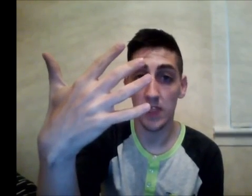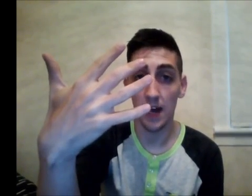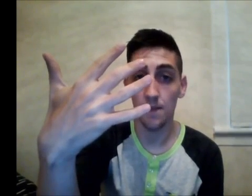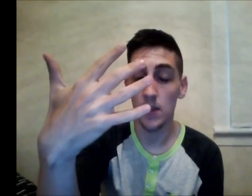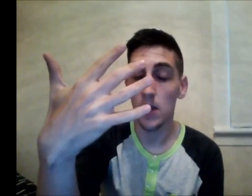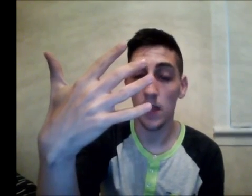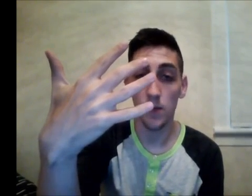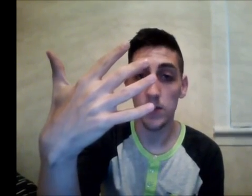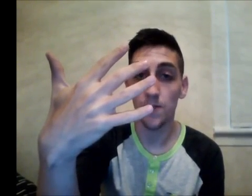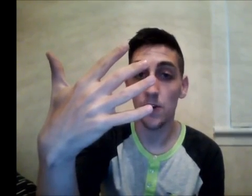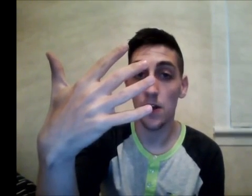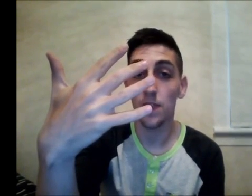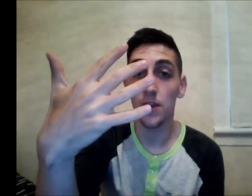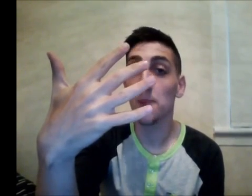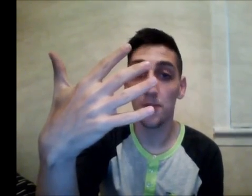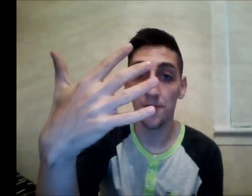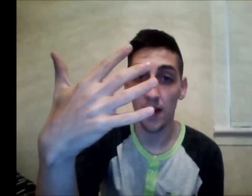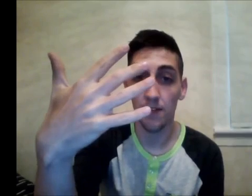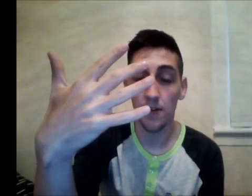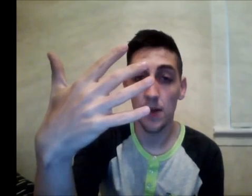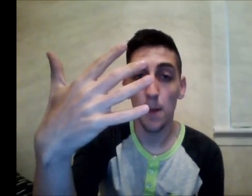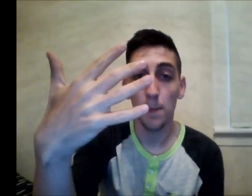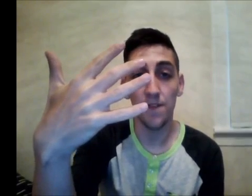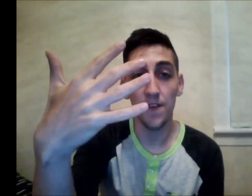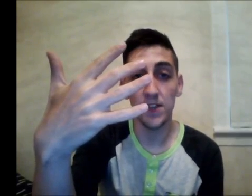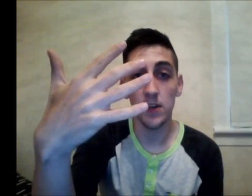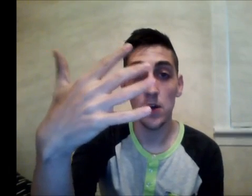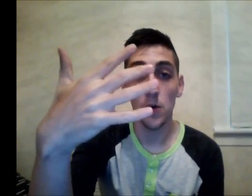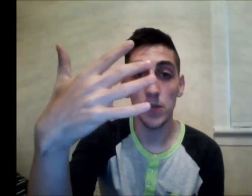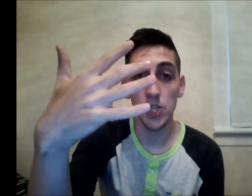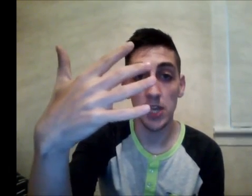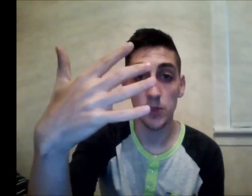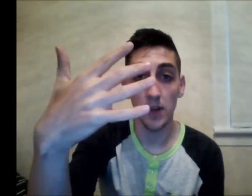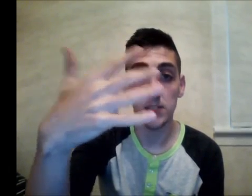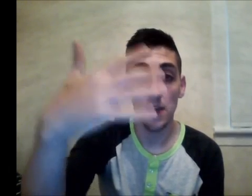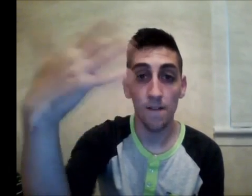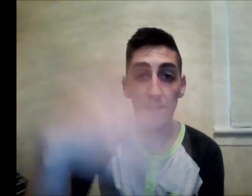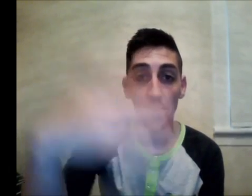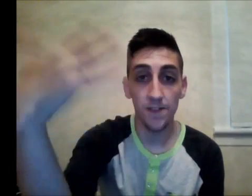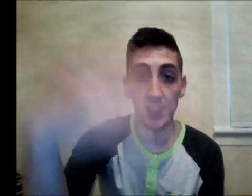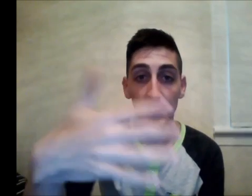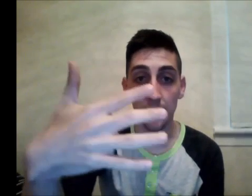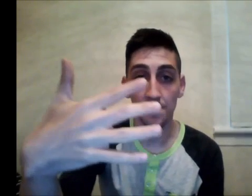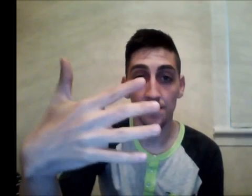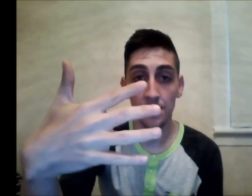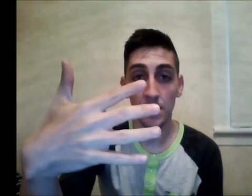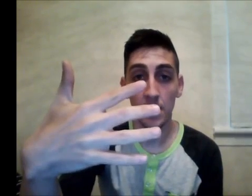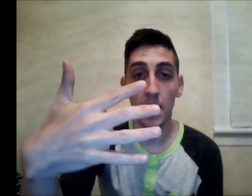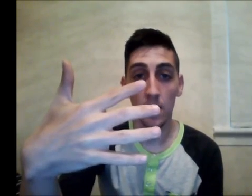that, like we did for the number 5. But 15, we shake it twice. 15, like